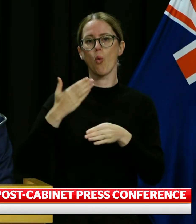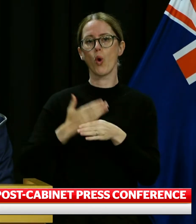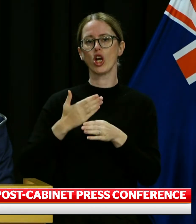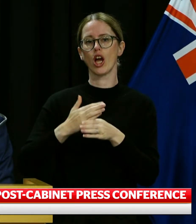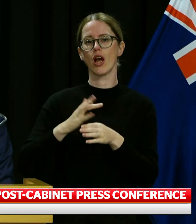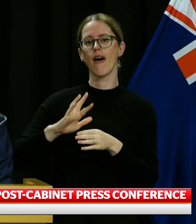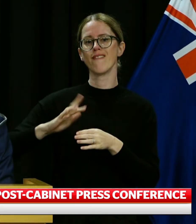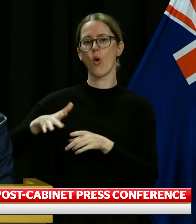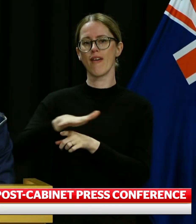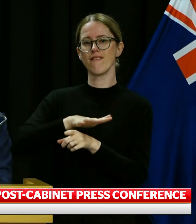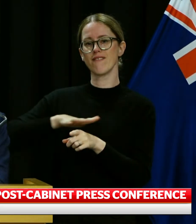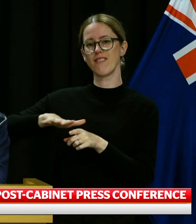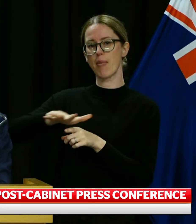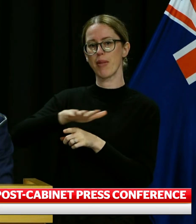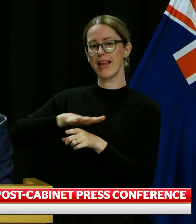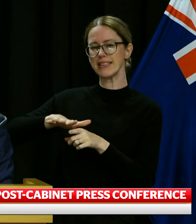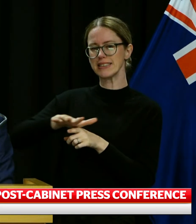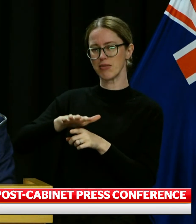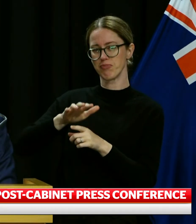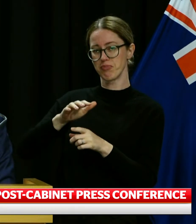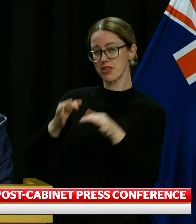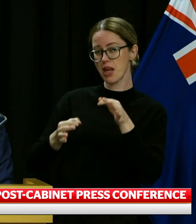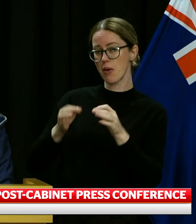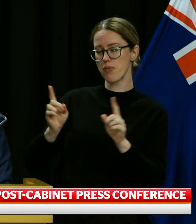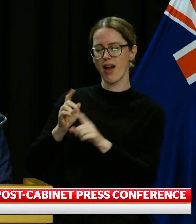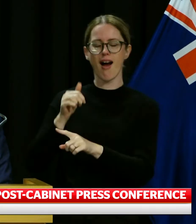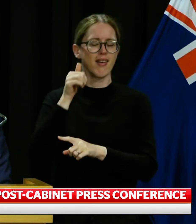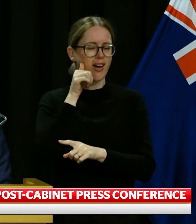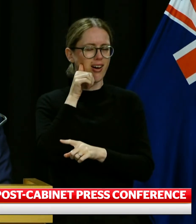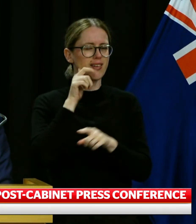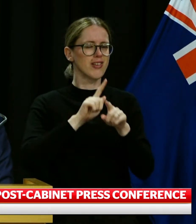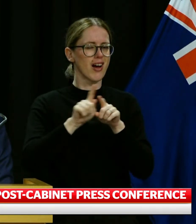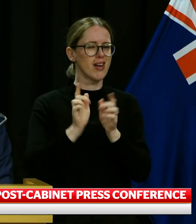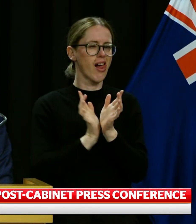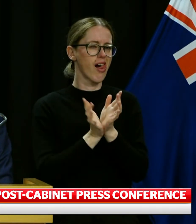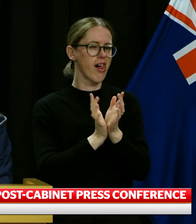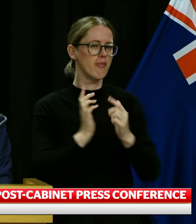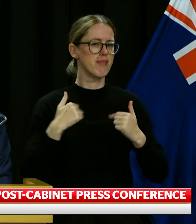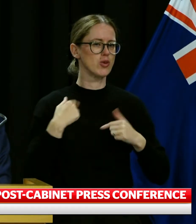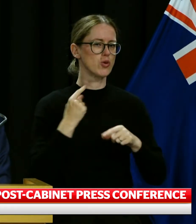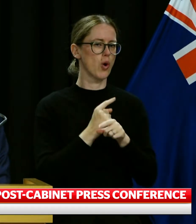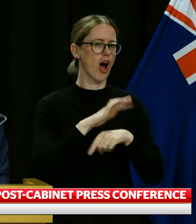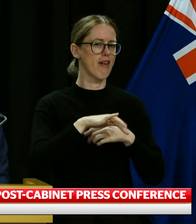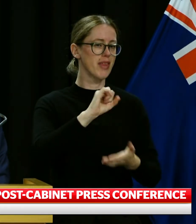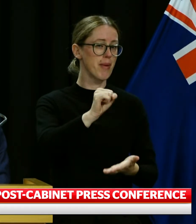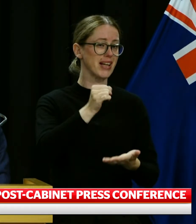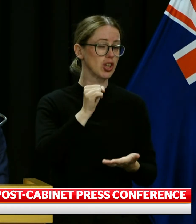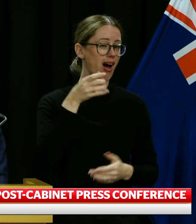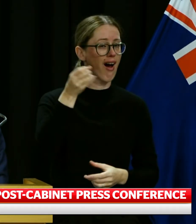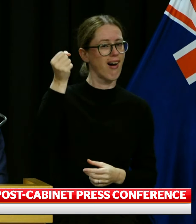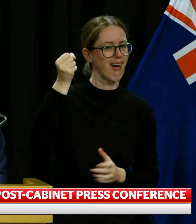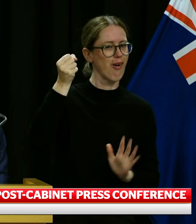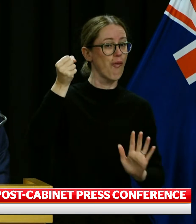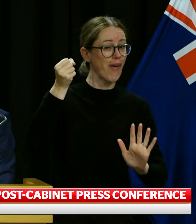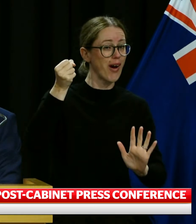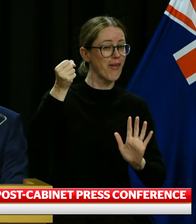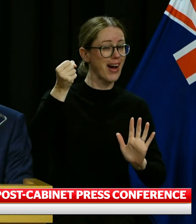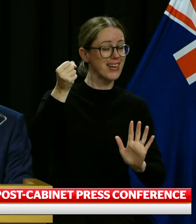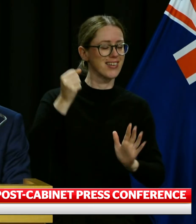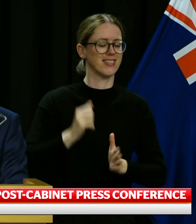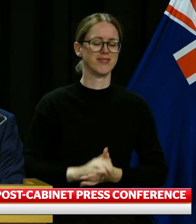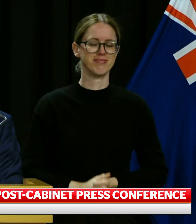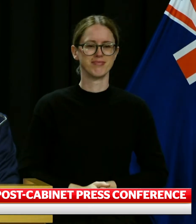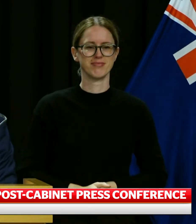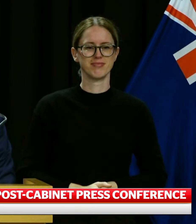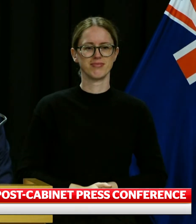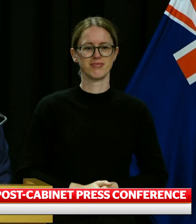know you're trying to lead me into talking about what is and isn't in the budget, and you'll just have to wait a couple more days. You're